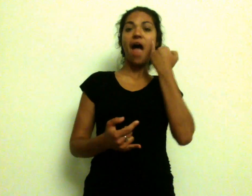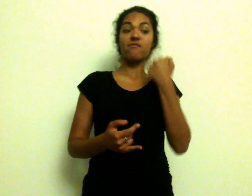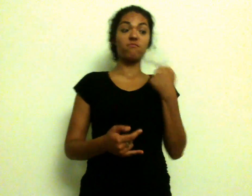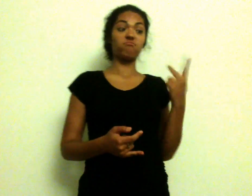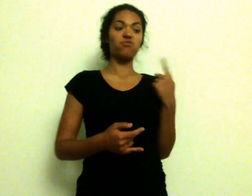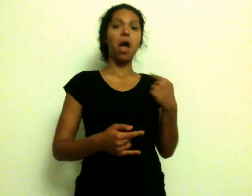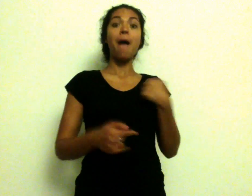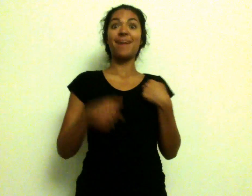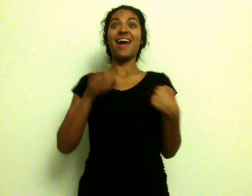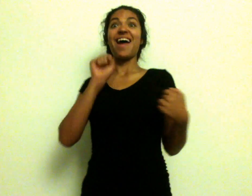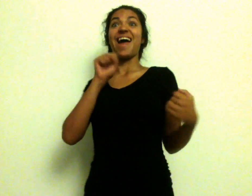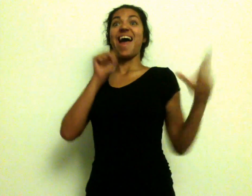said no?